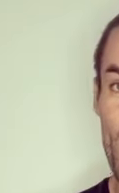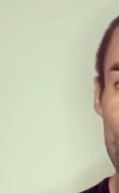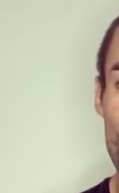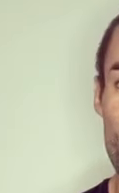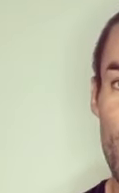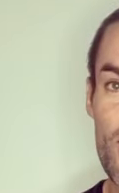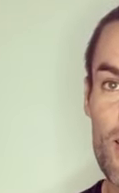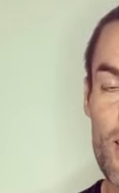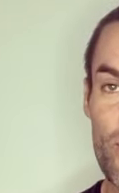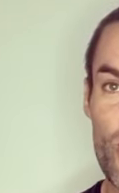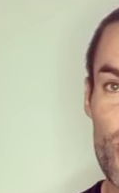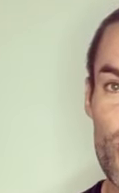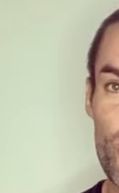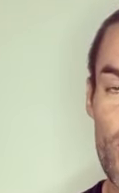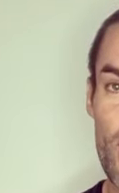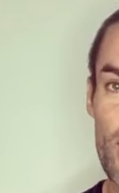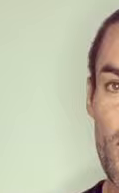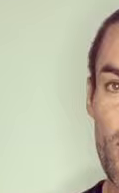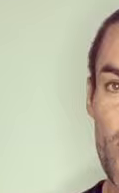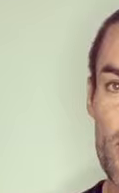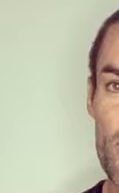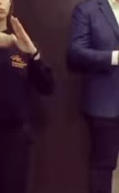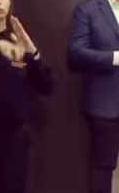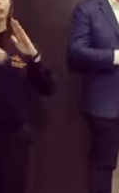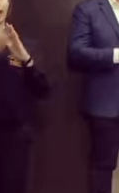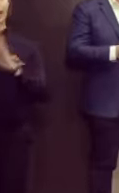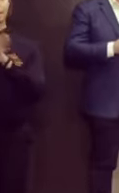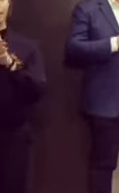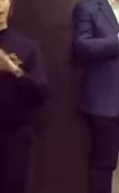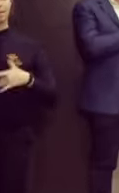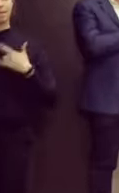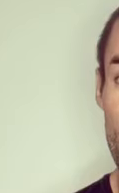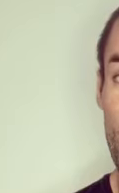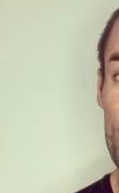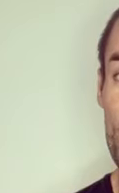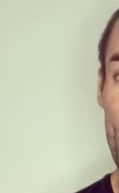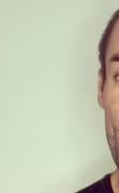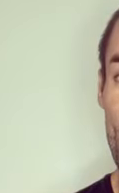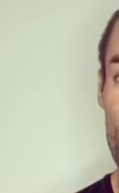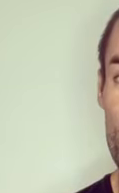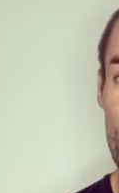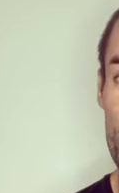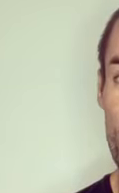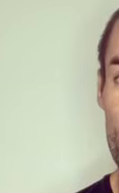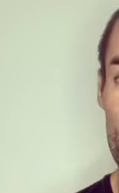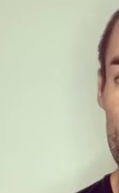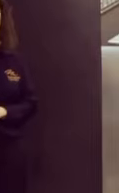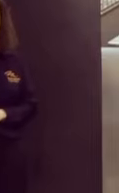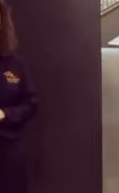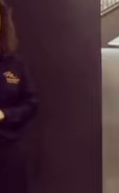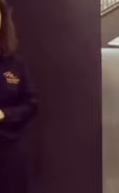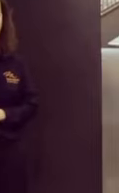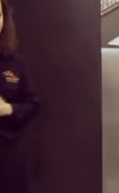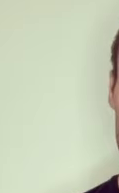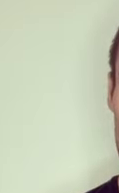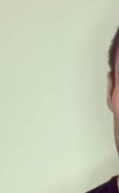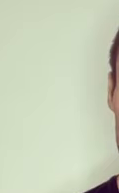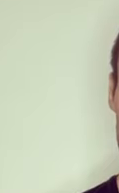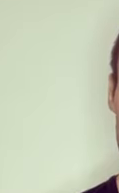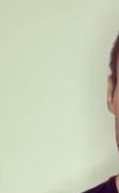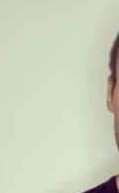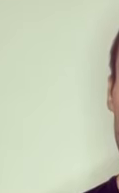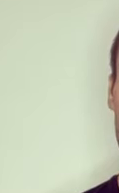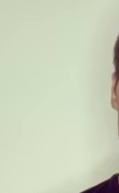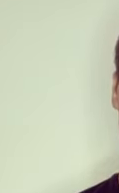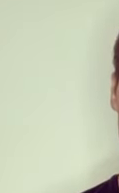got the Dan Andrews glasses and the blue suit. Are you taking the piss? No, not at all. Can you give us a Dan Andrews impersonation? Right to go. That's pretty good,